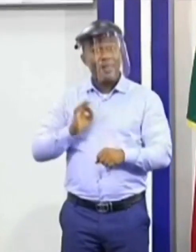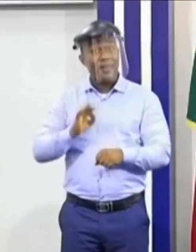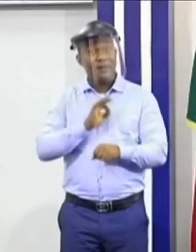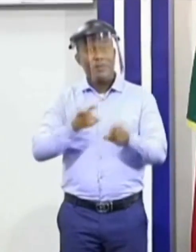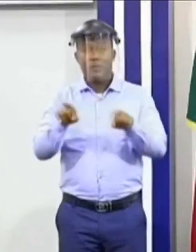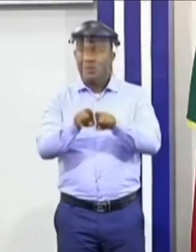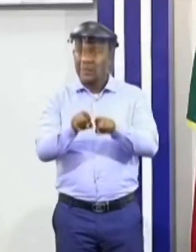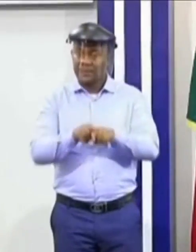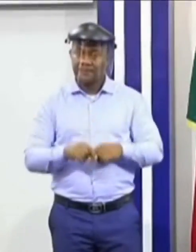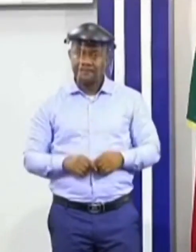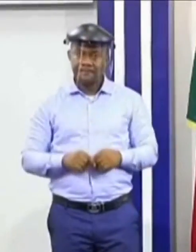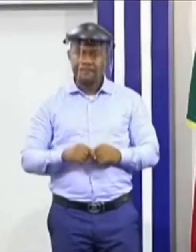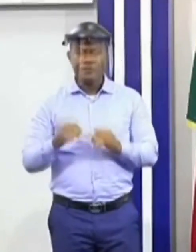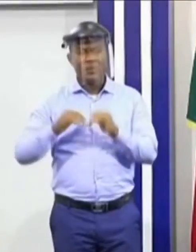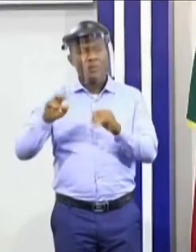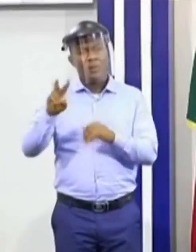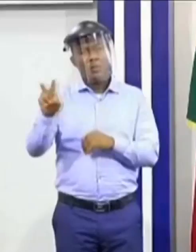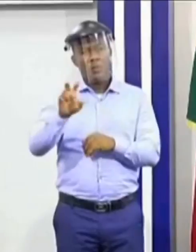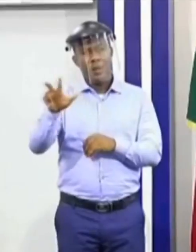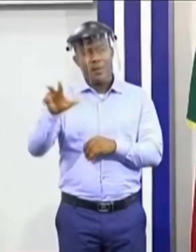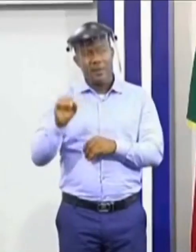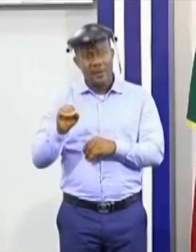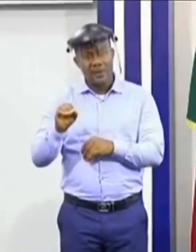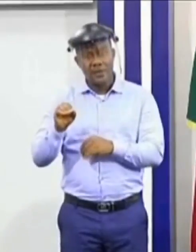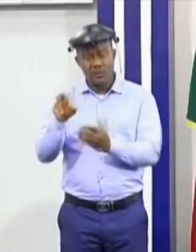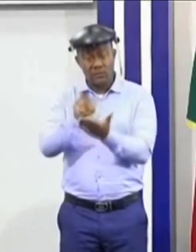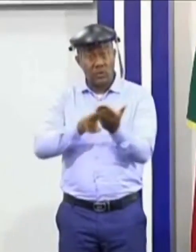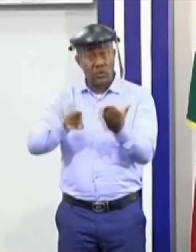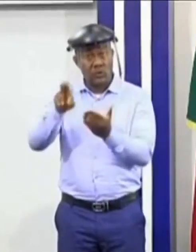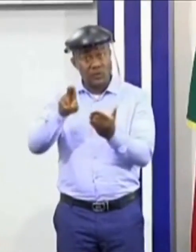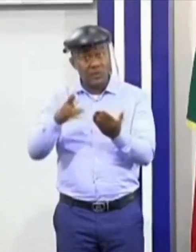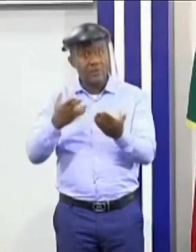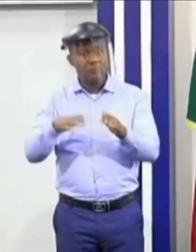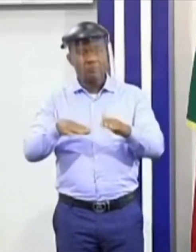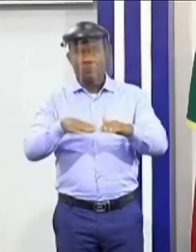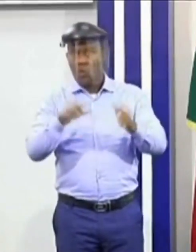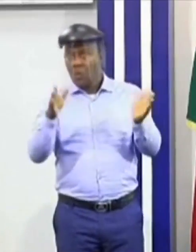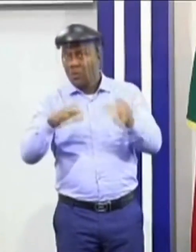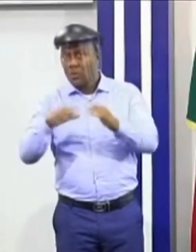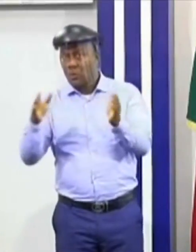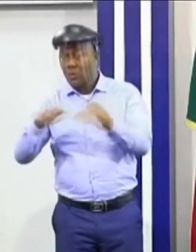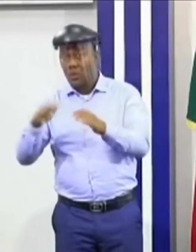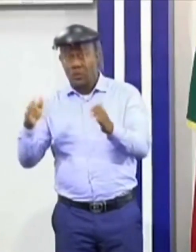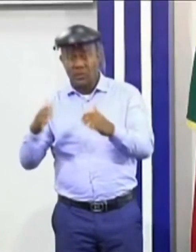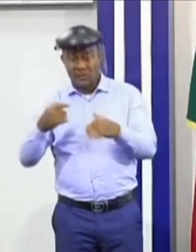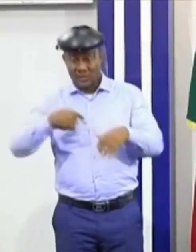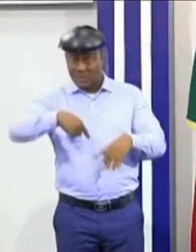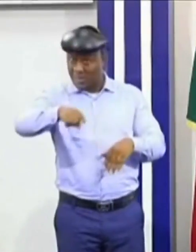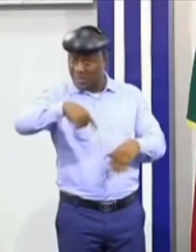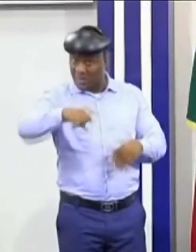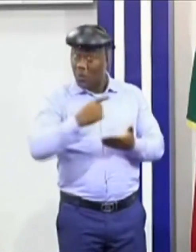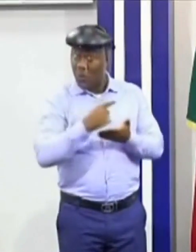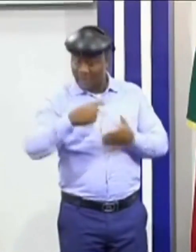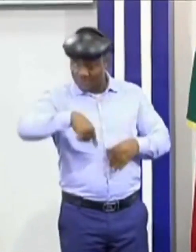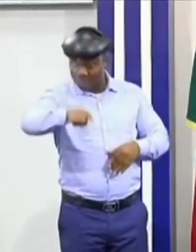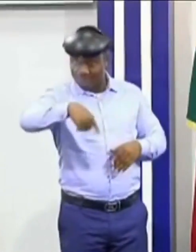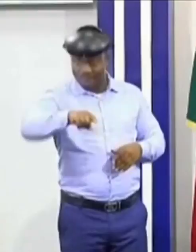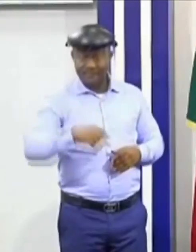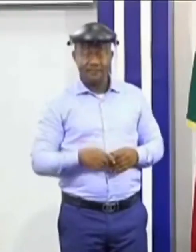Over 230 tertiary institutions were programmed to reopen this week and